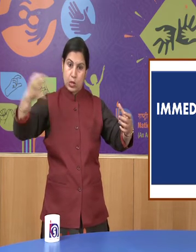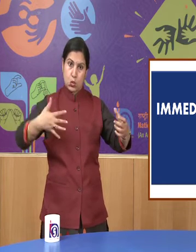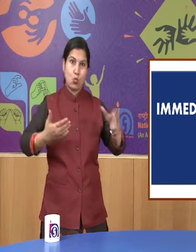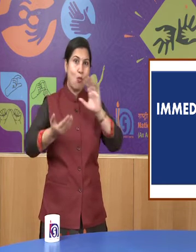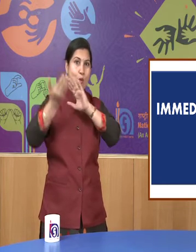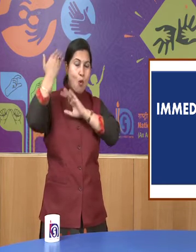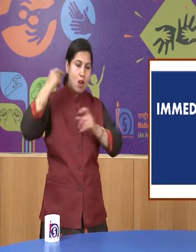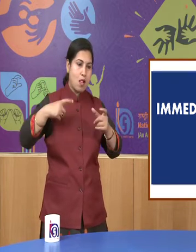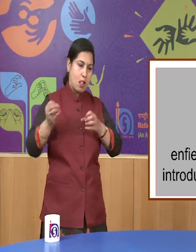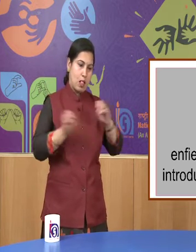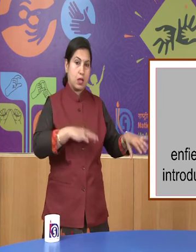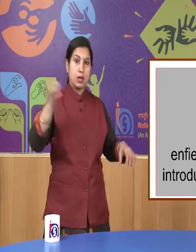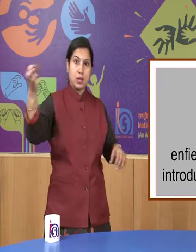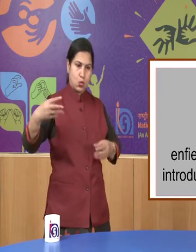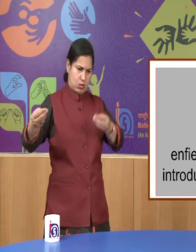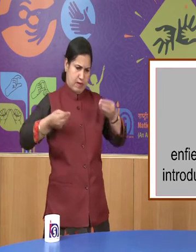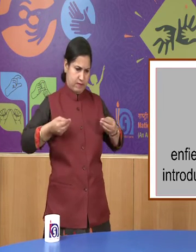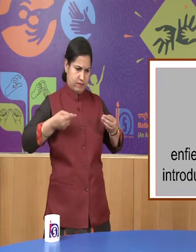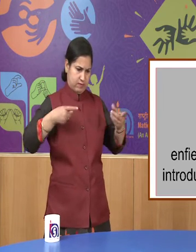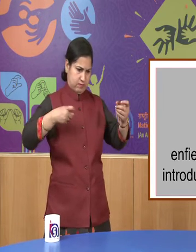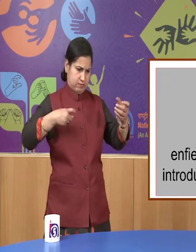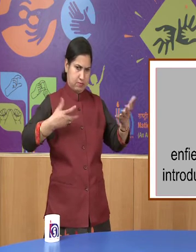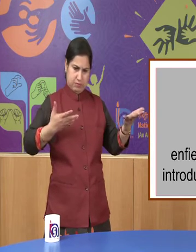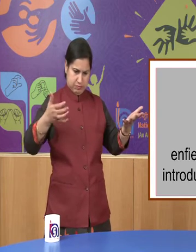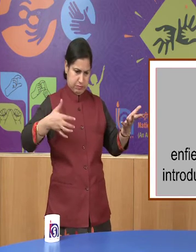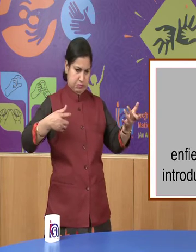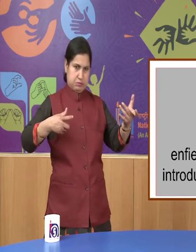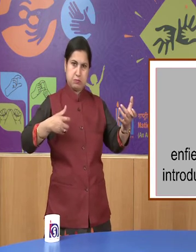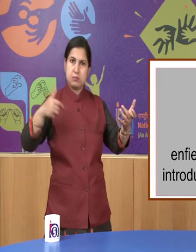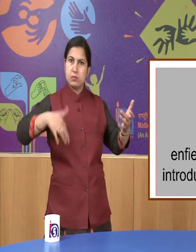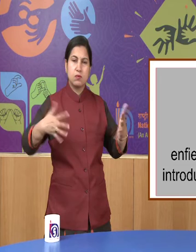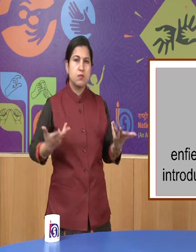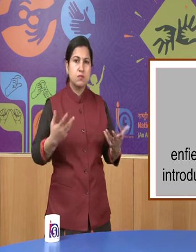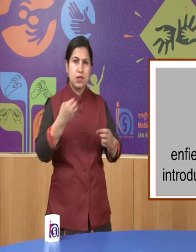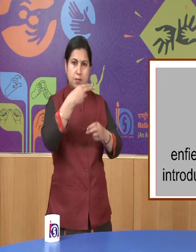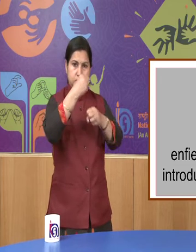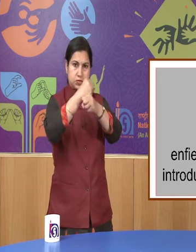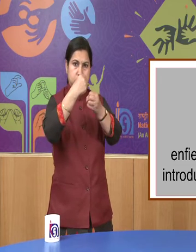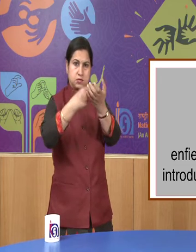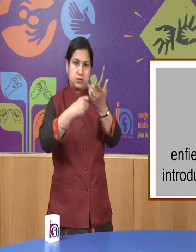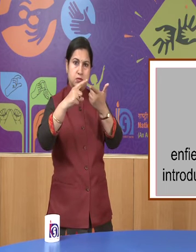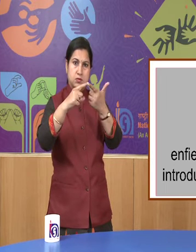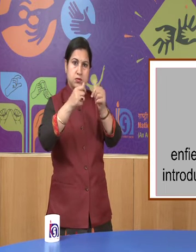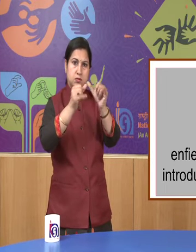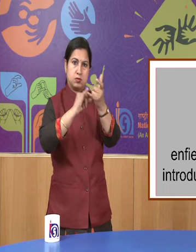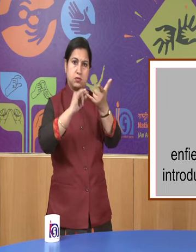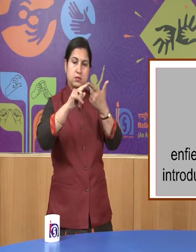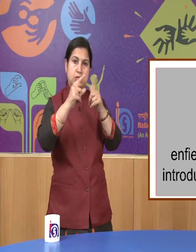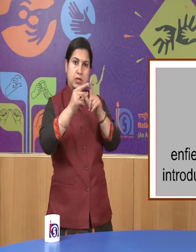Greased cartridges? You must be surprised to see this